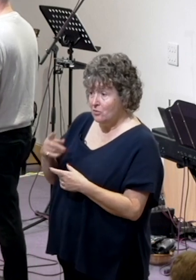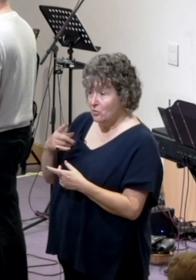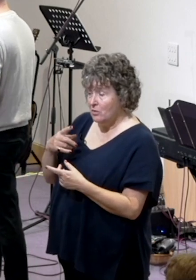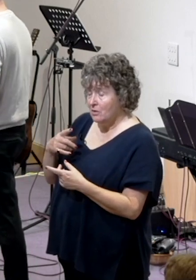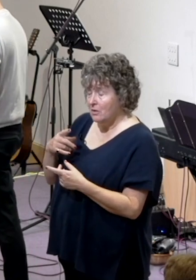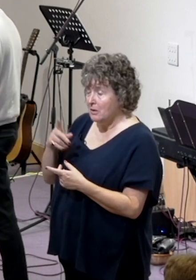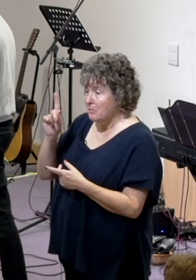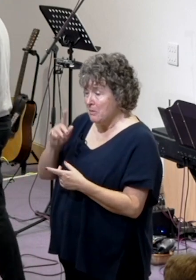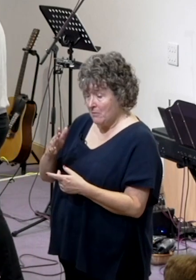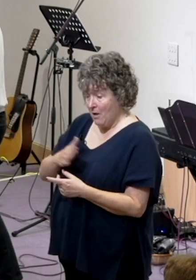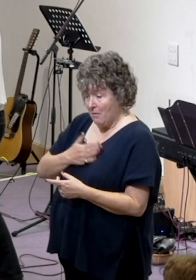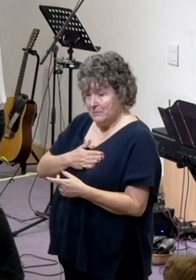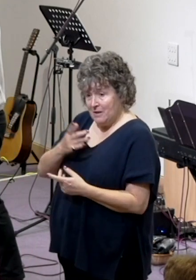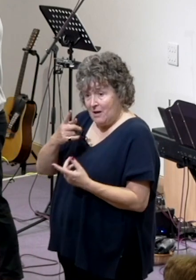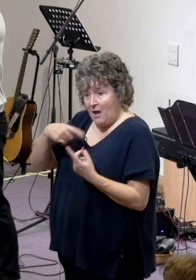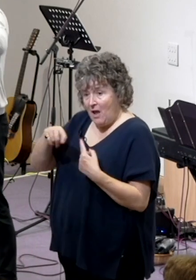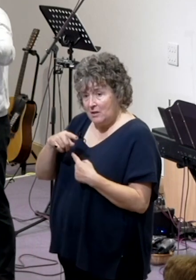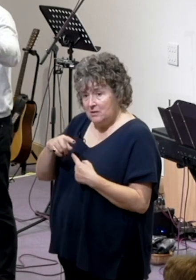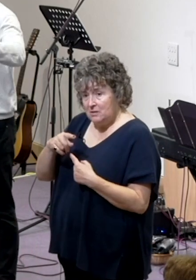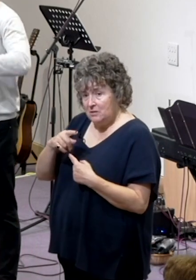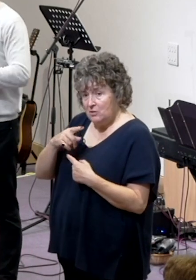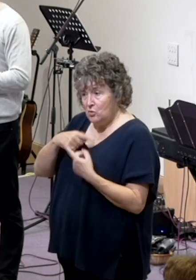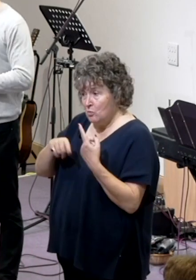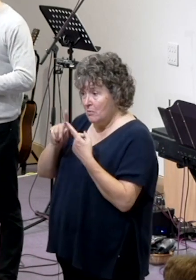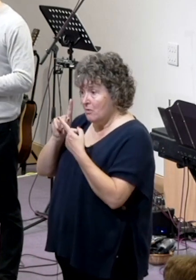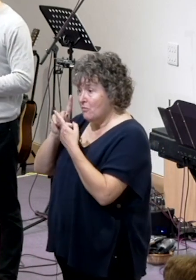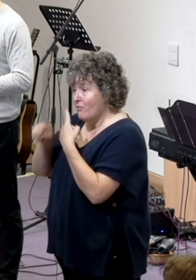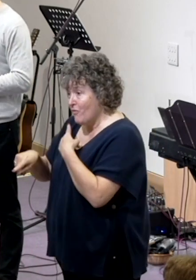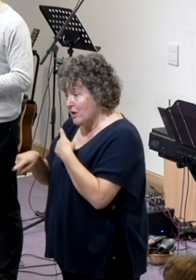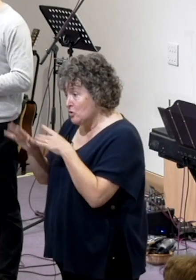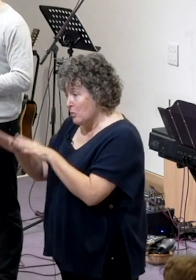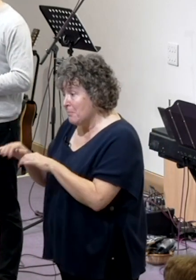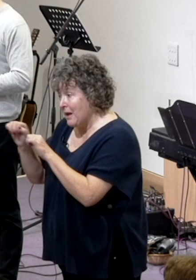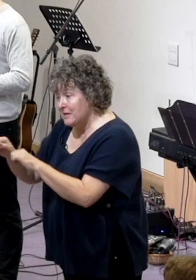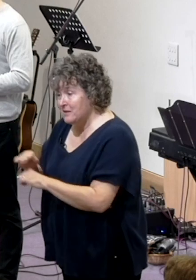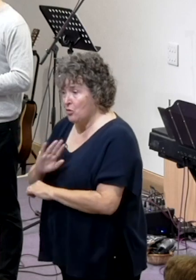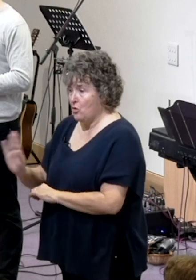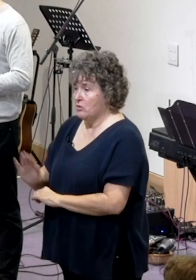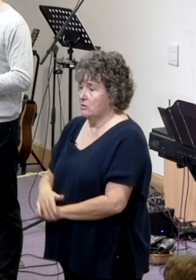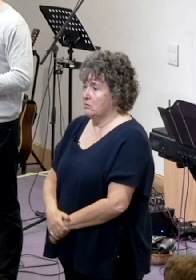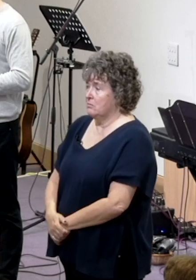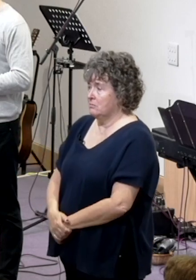When people hurt us, do we return good to them?